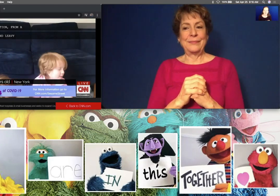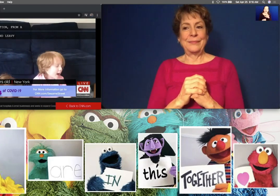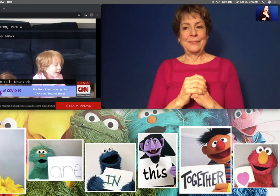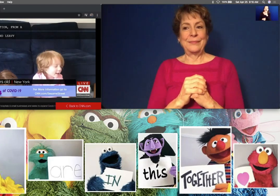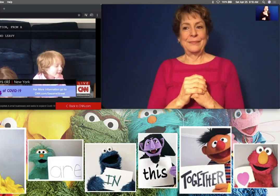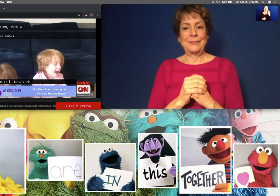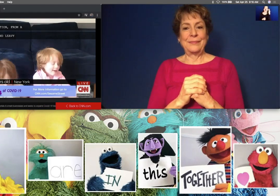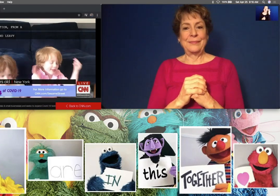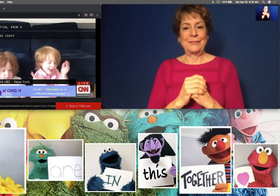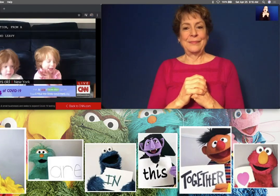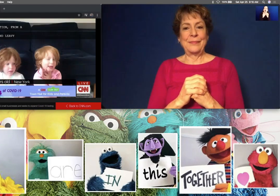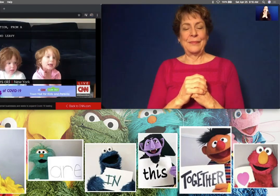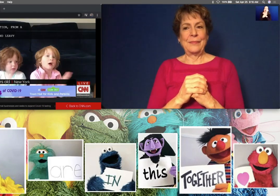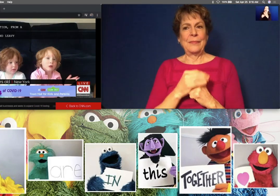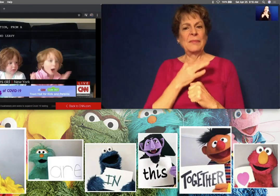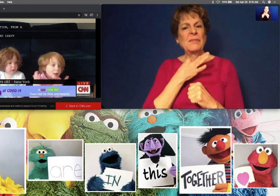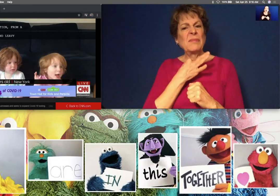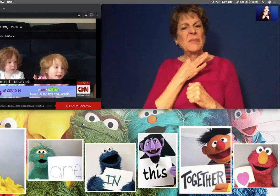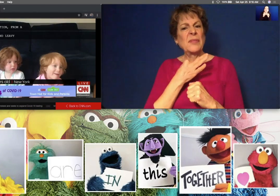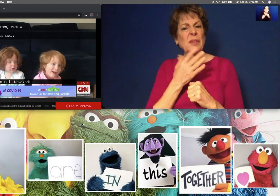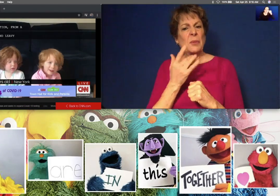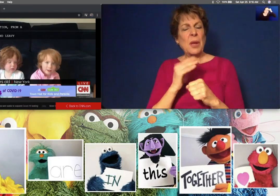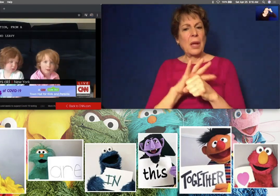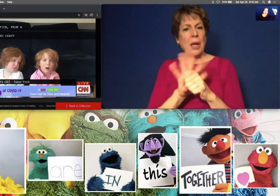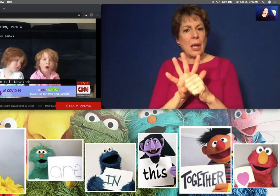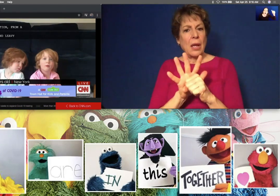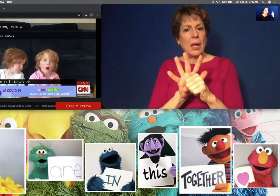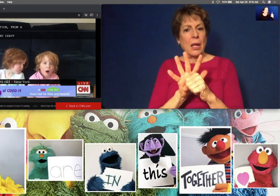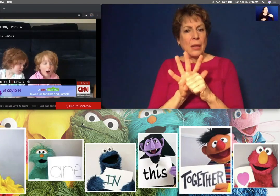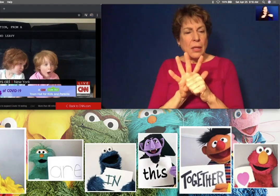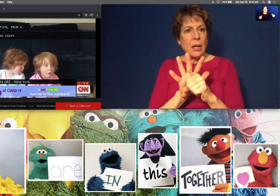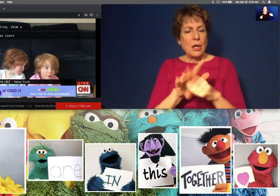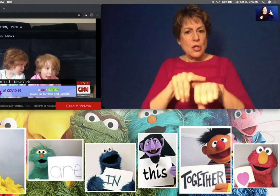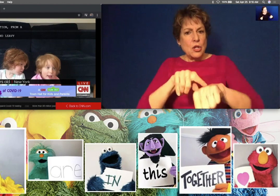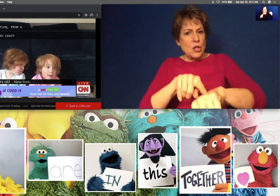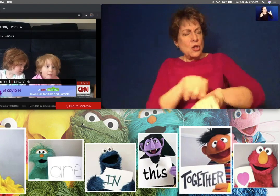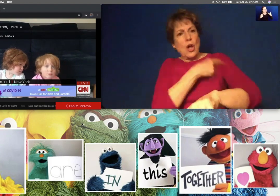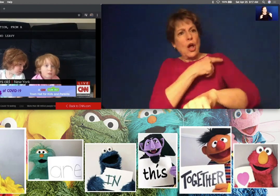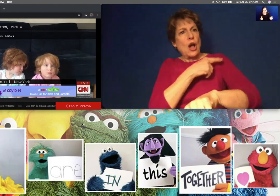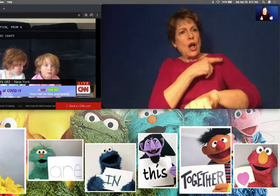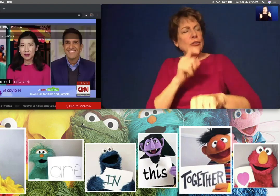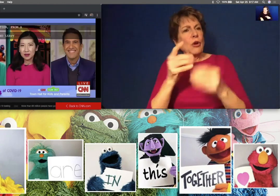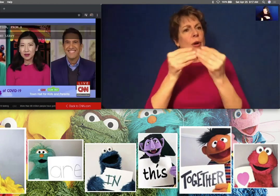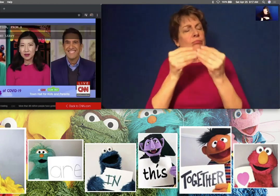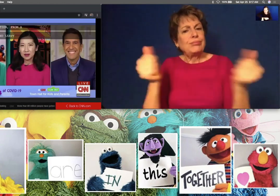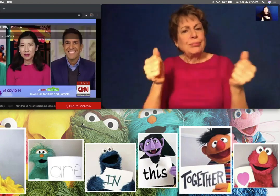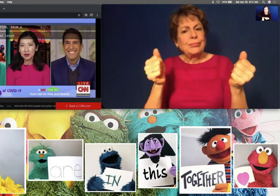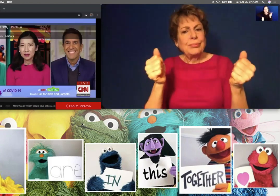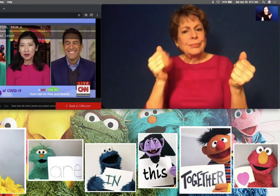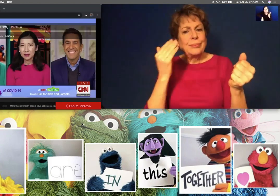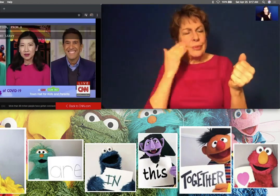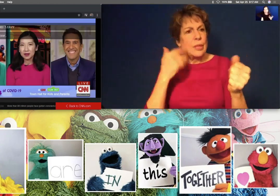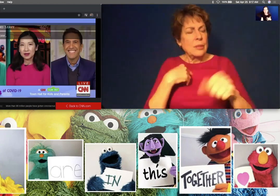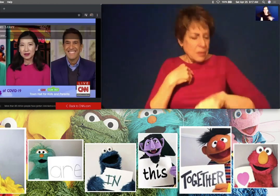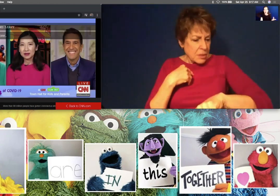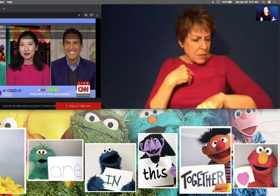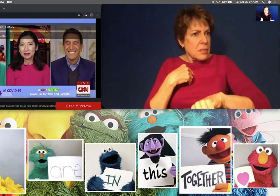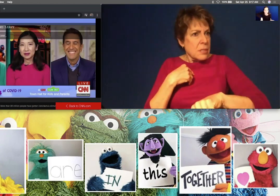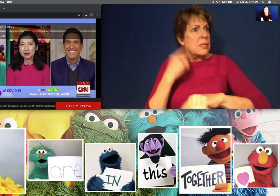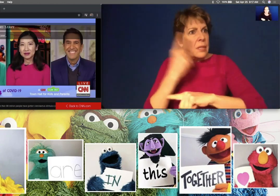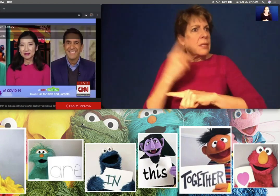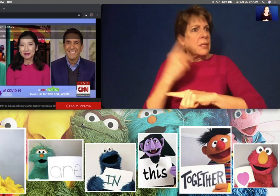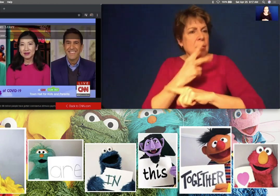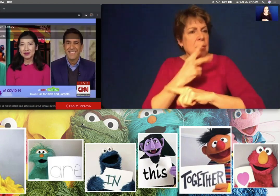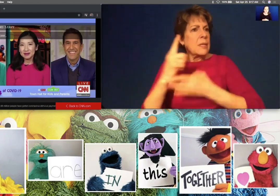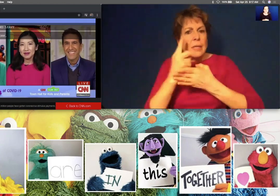the virus taking a long time to go away? Why is the virus taking a long time to go